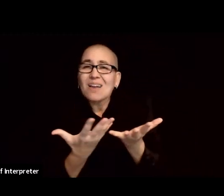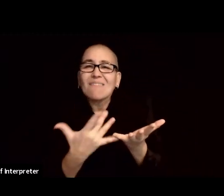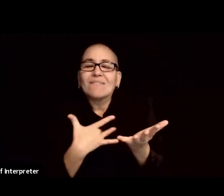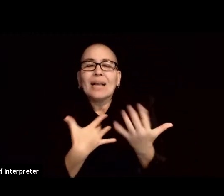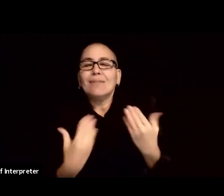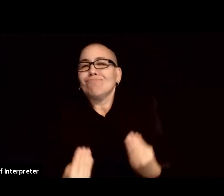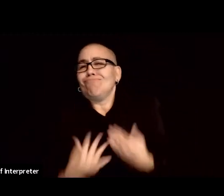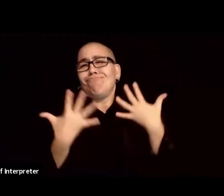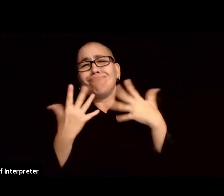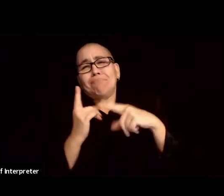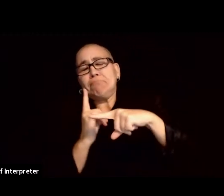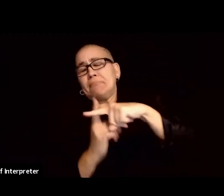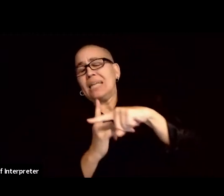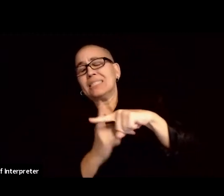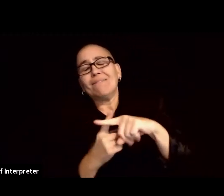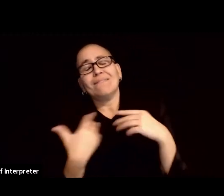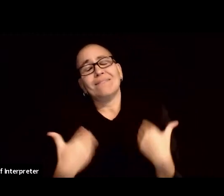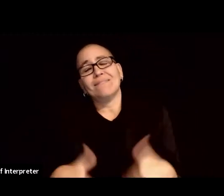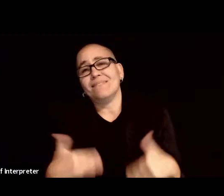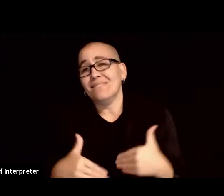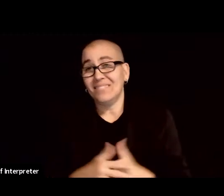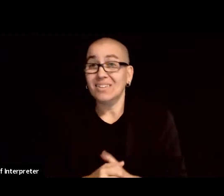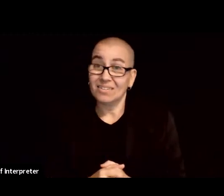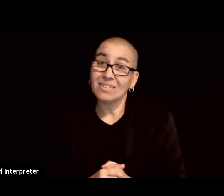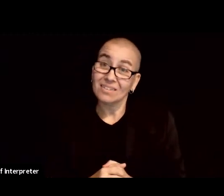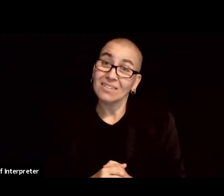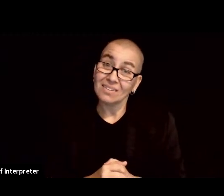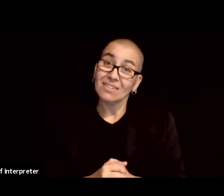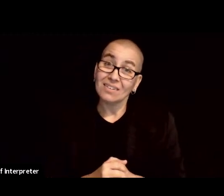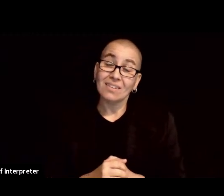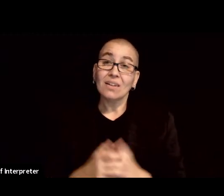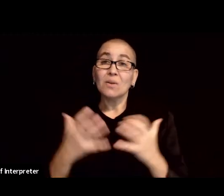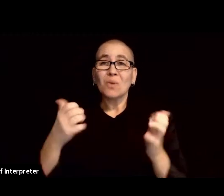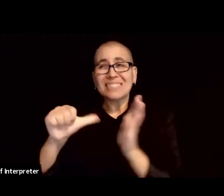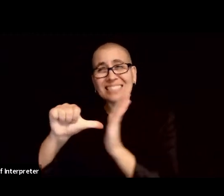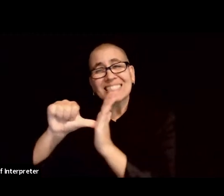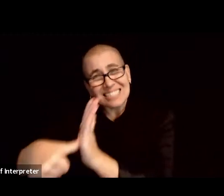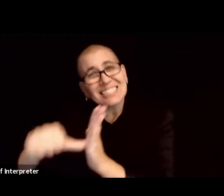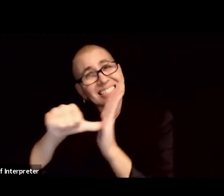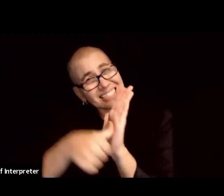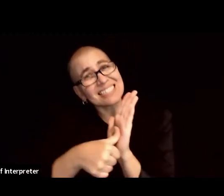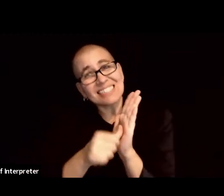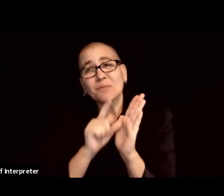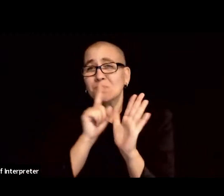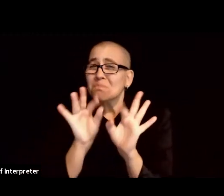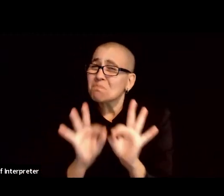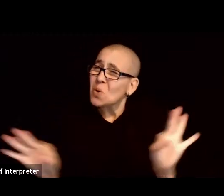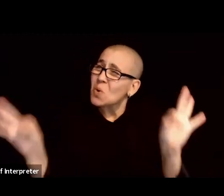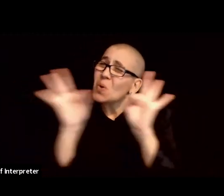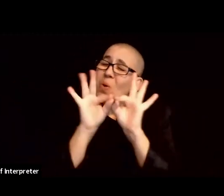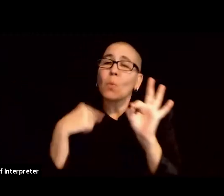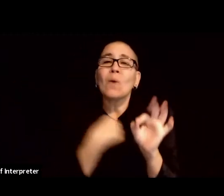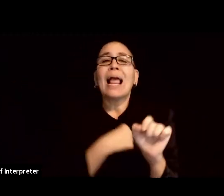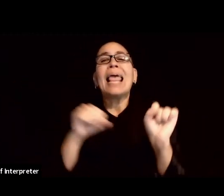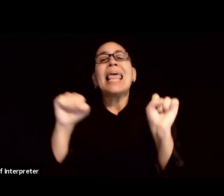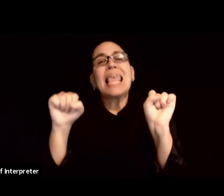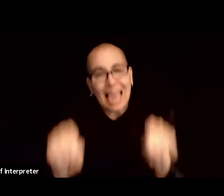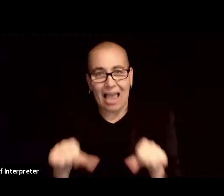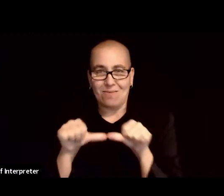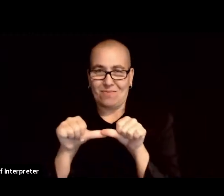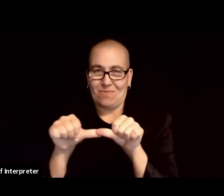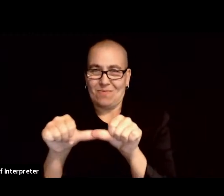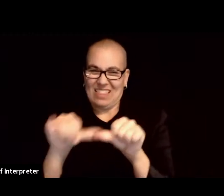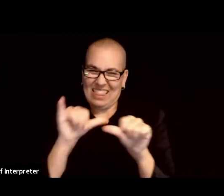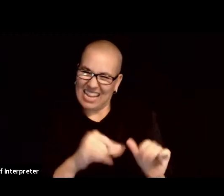to reiterate how important it is that we continue in that vein and continue to